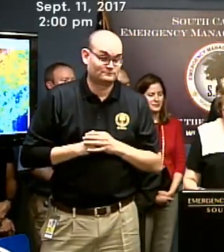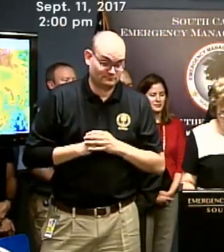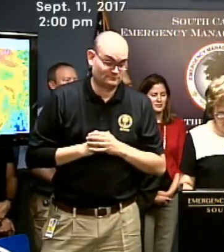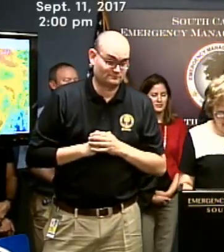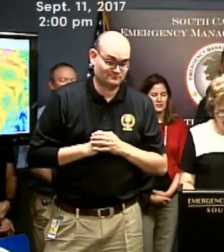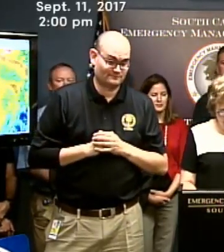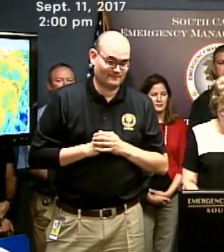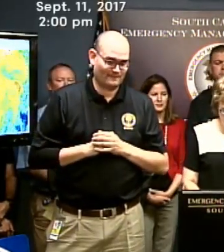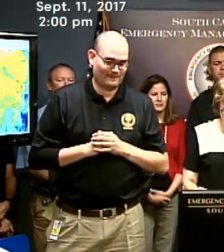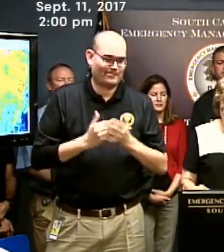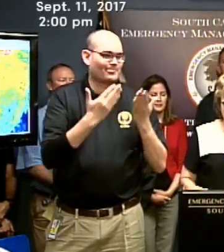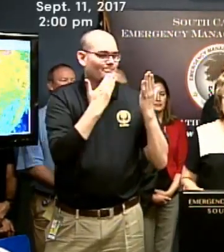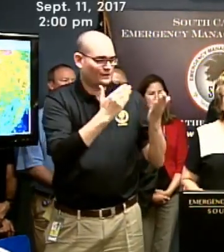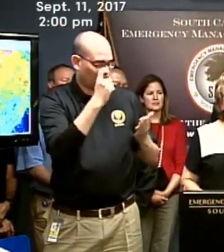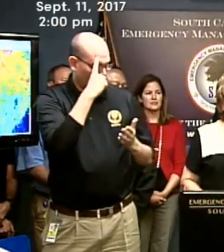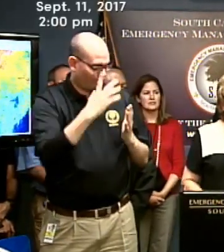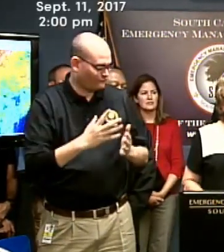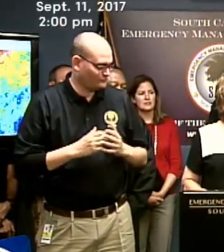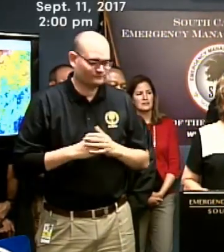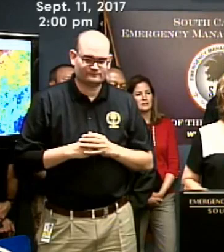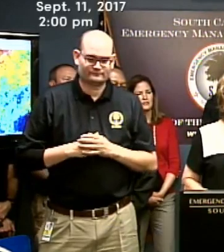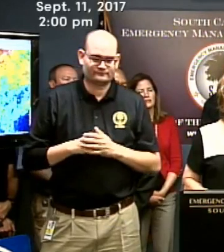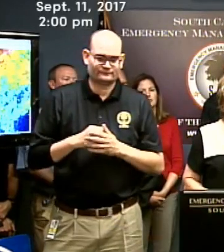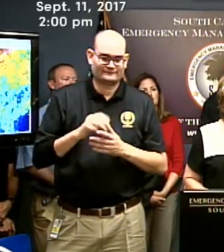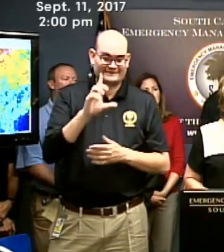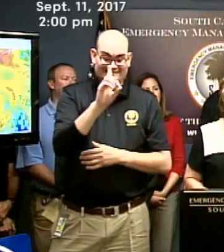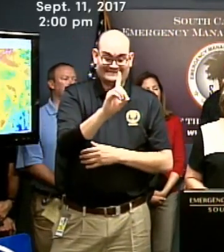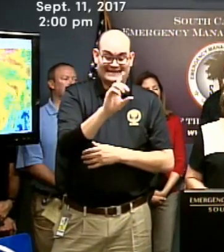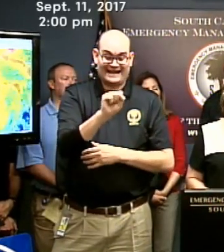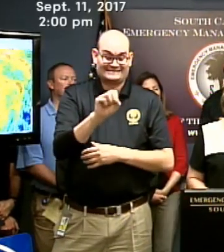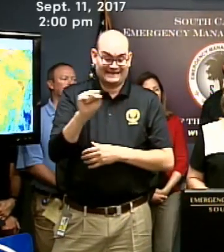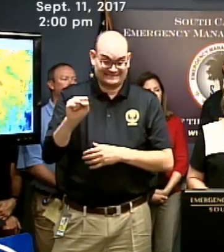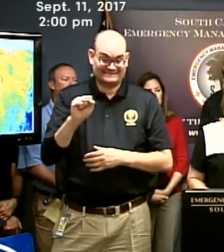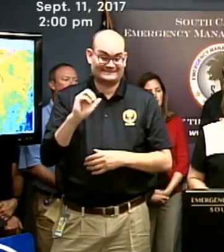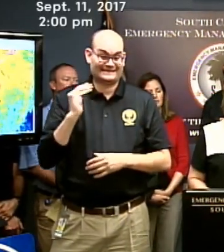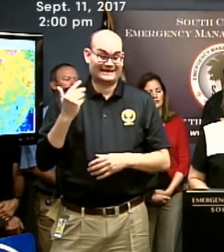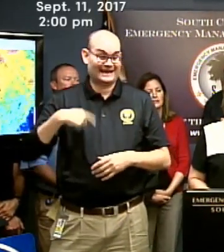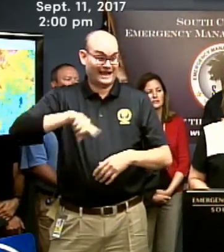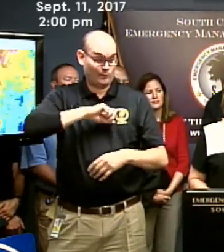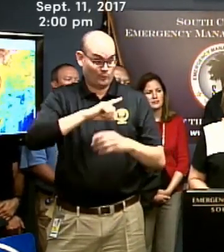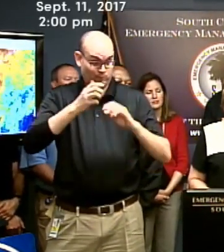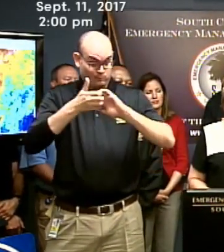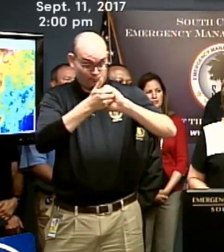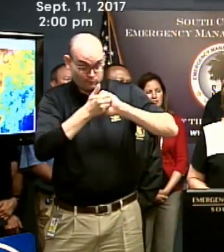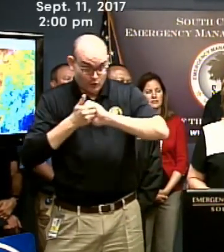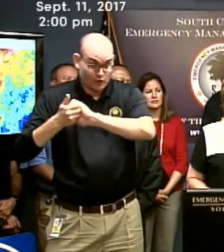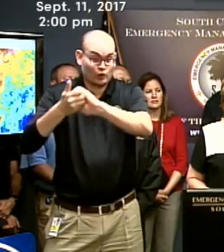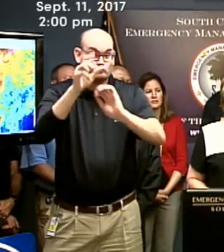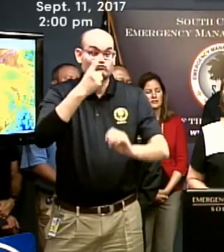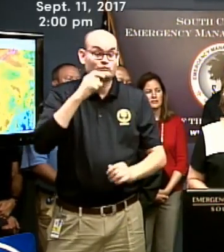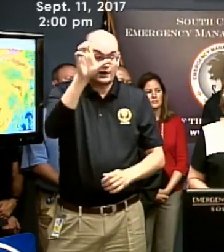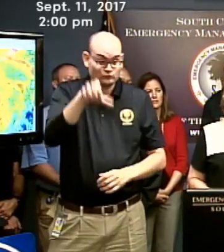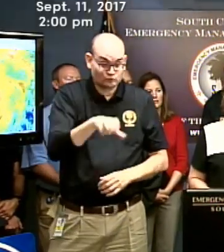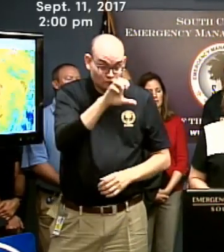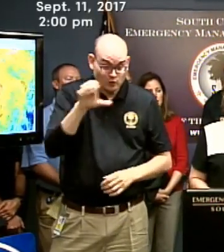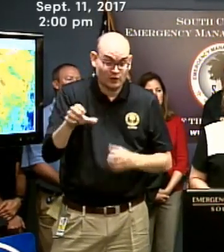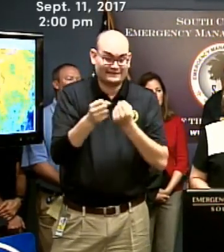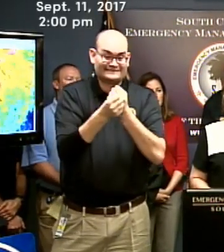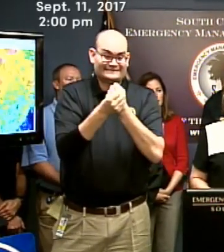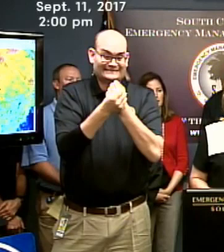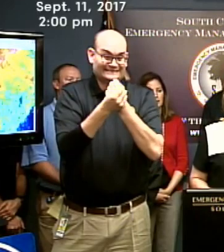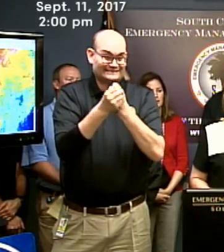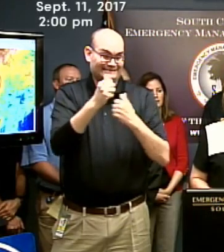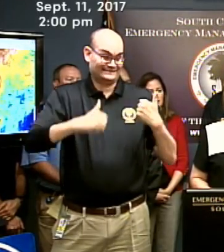Thank you, Governor. The Department of Social Services, along with our partners, the American Red Cross, Salvation Army, the National Guard, SLED, and